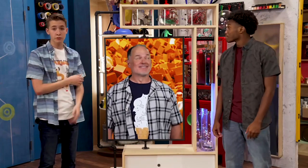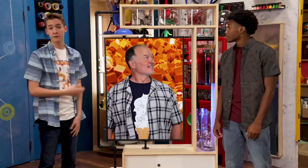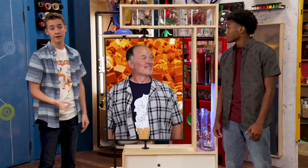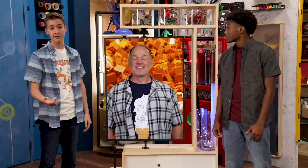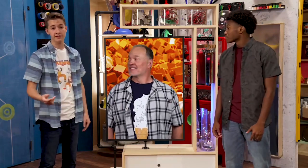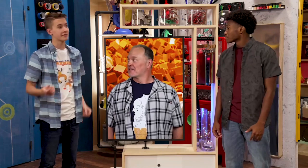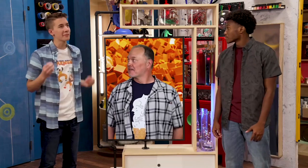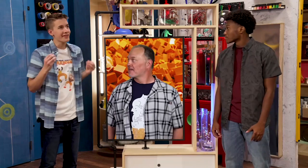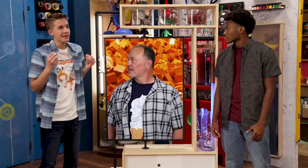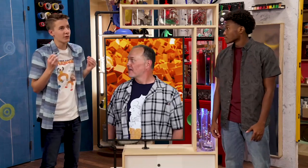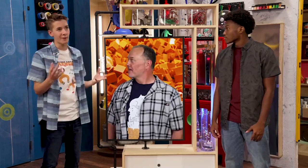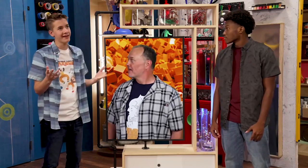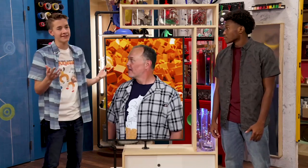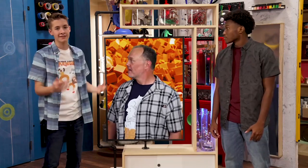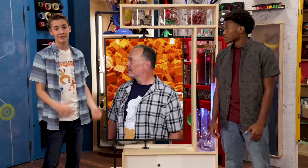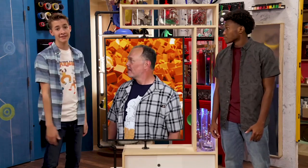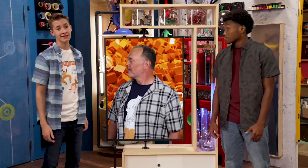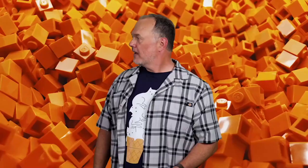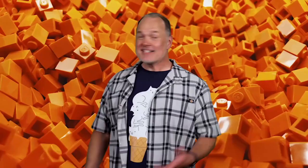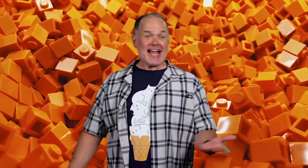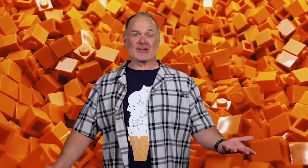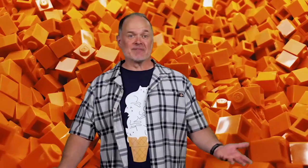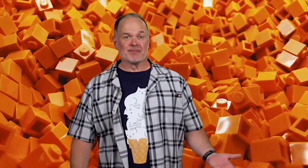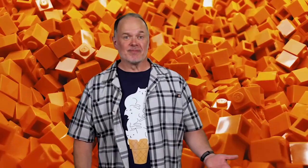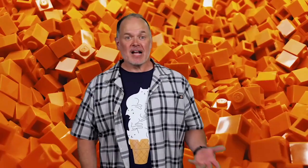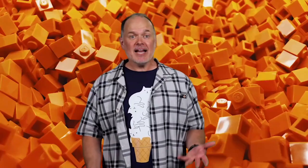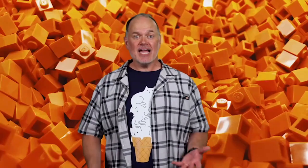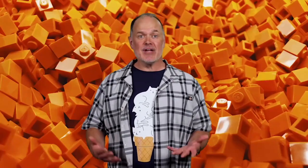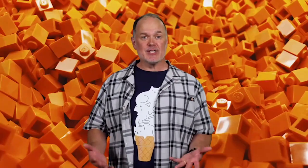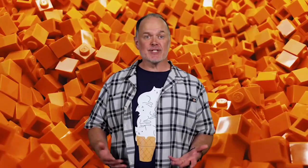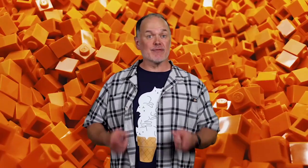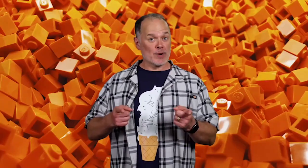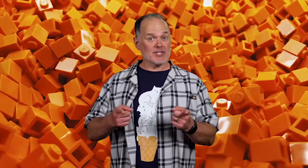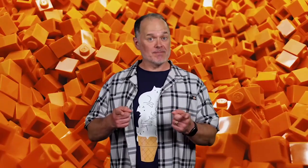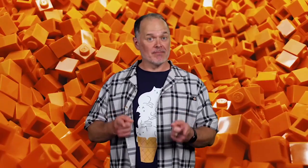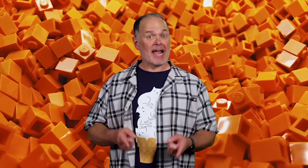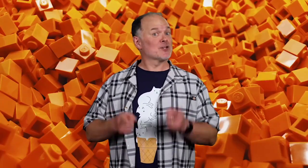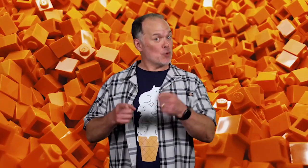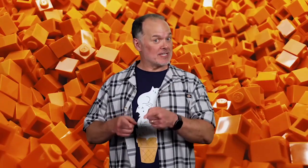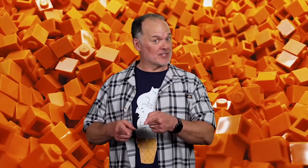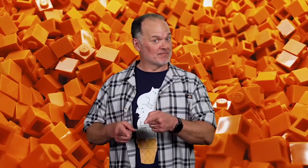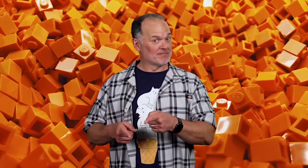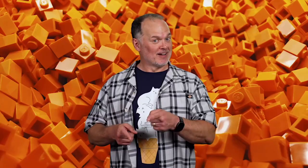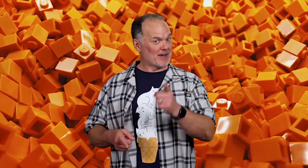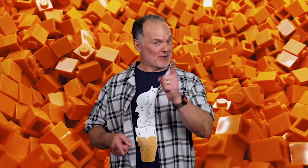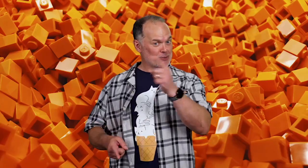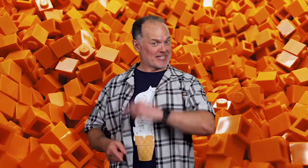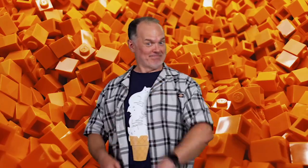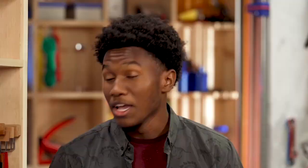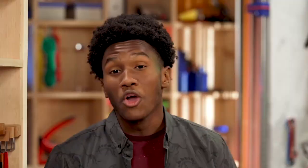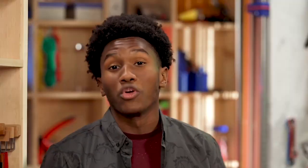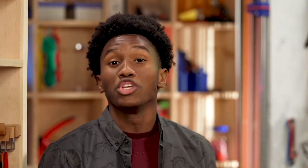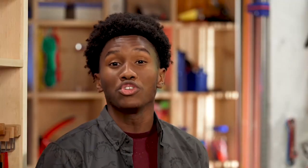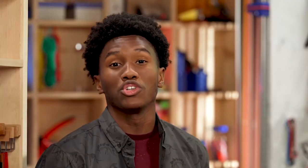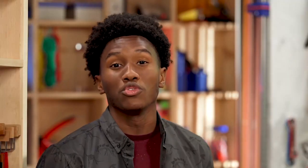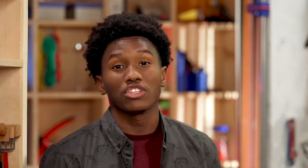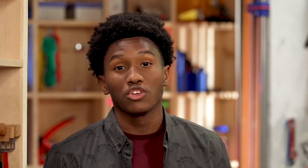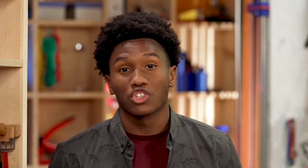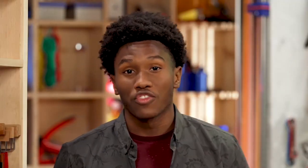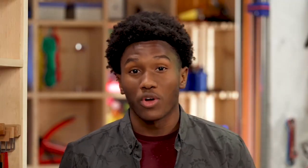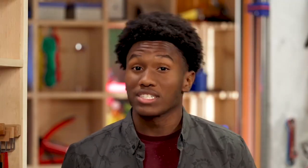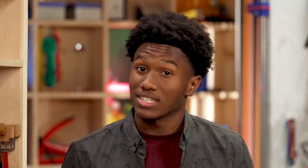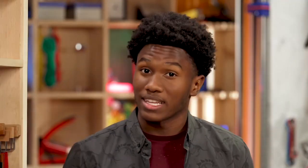Don't worry. I told Mom it was my fault. Glad to hear it. You can stand up for your friends by including them too, like choosing